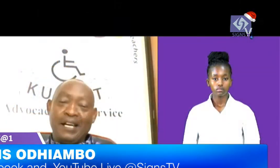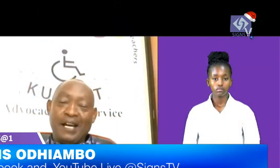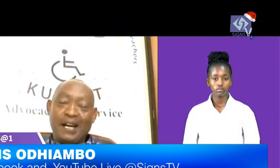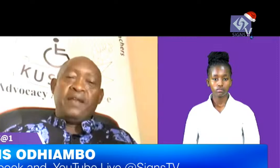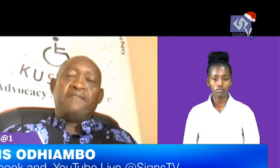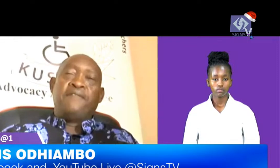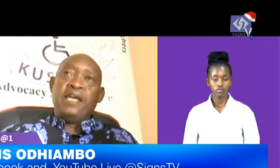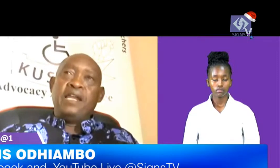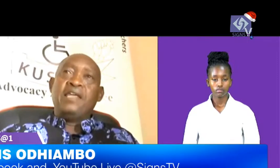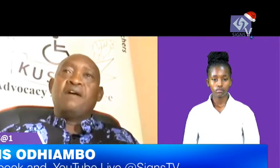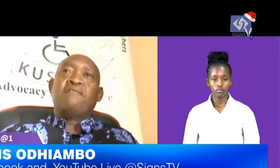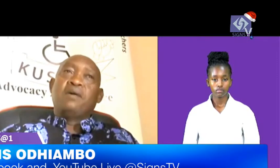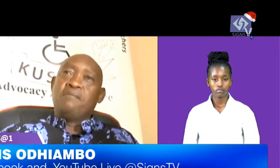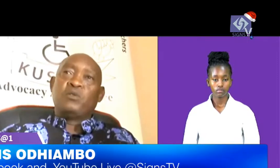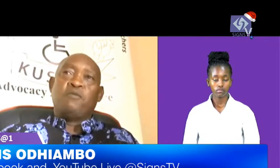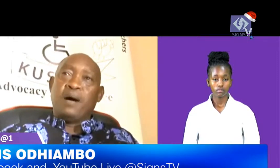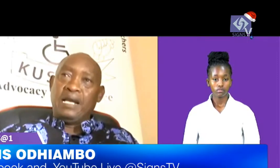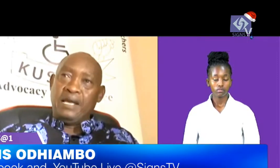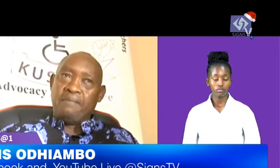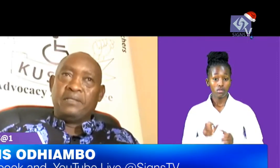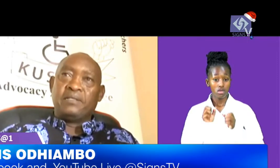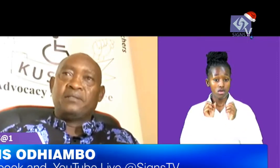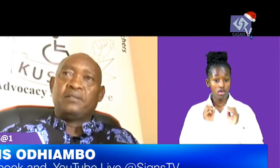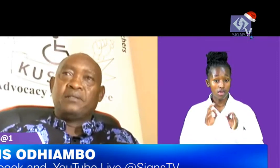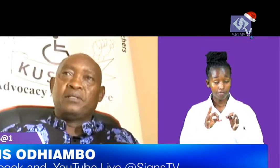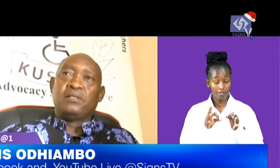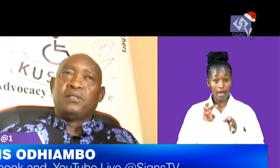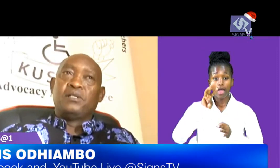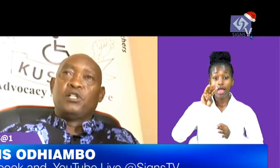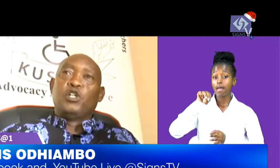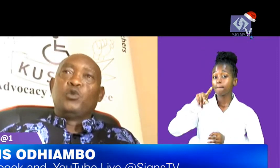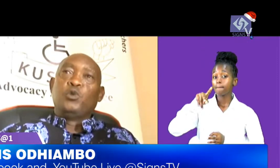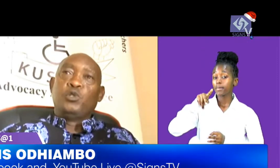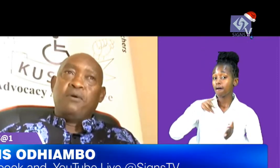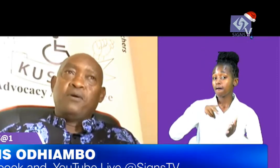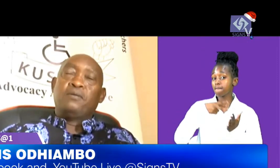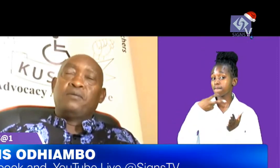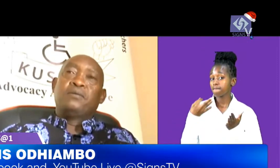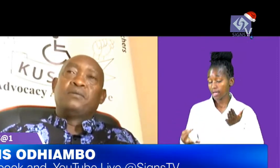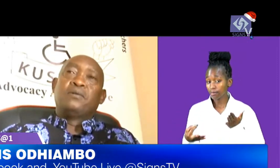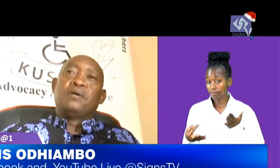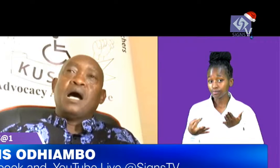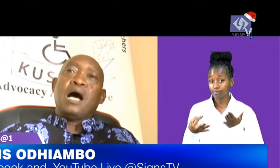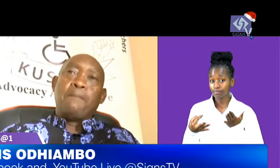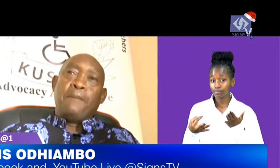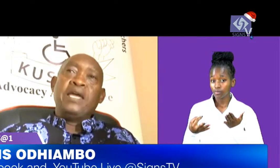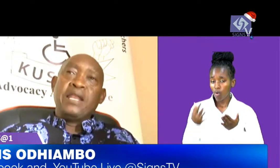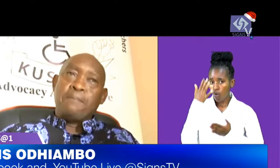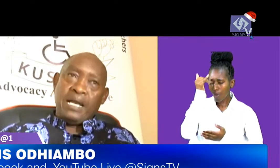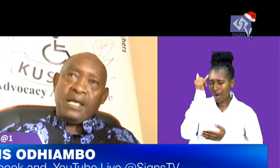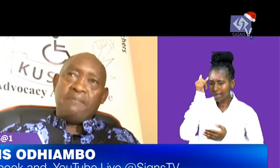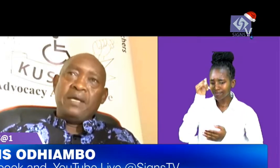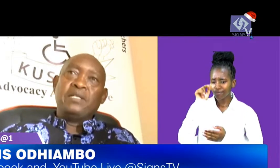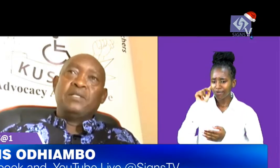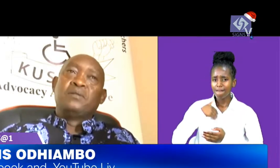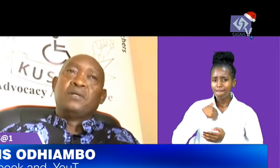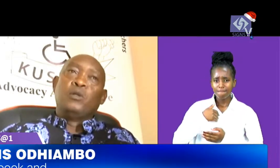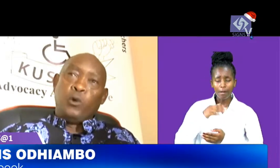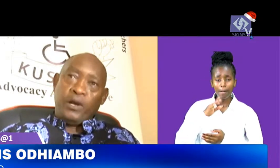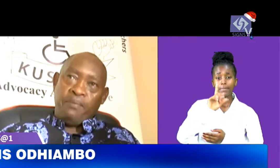Then failure for the members of parliament to table a bill in the parliament to repeal